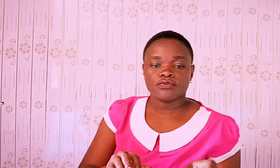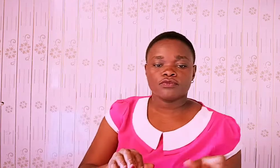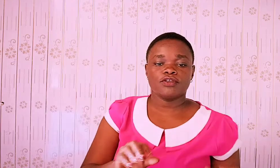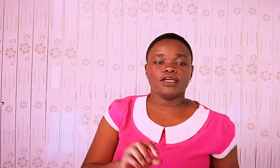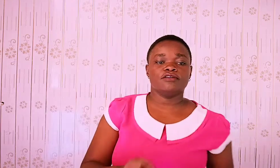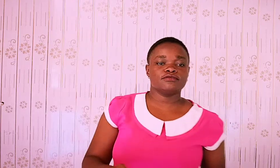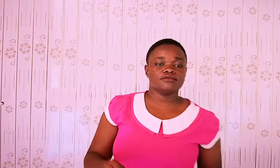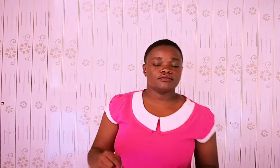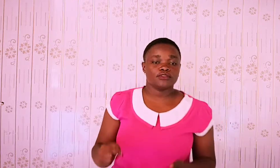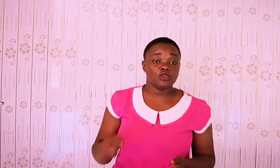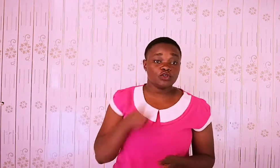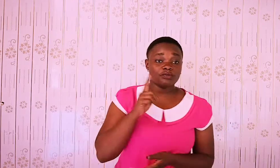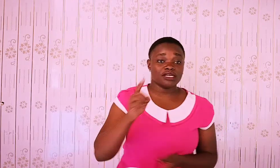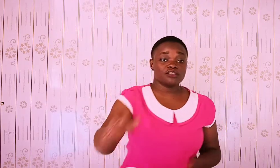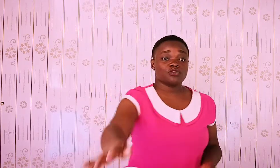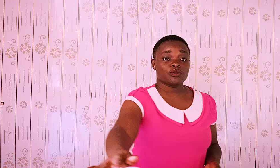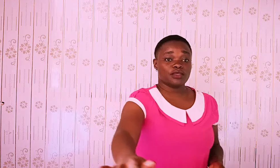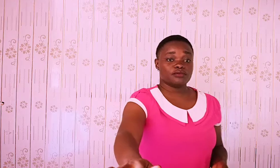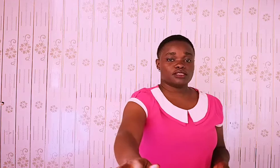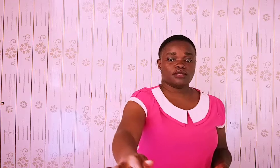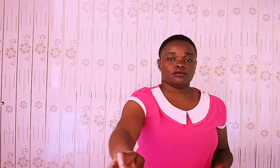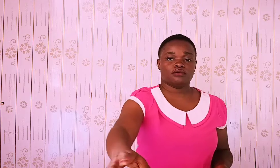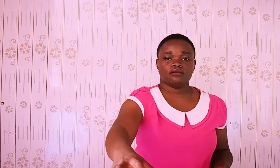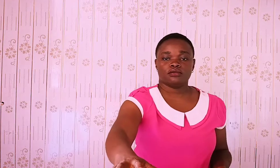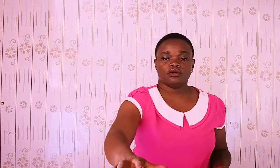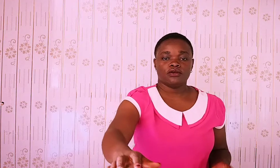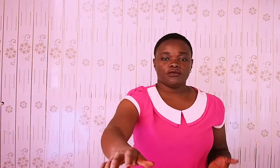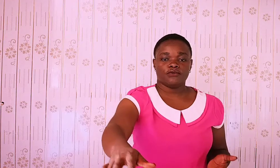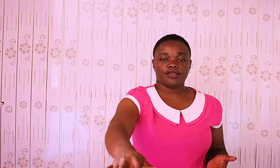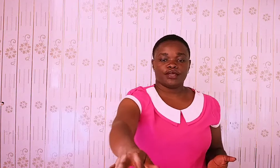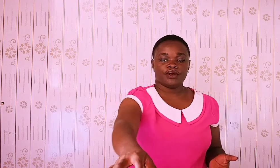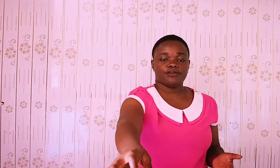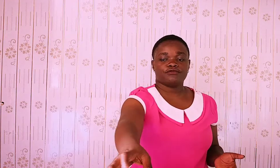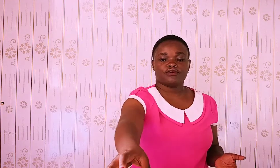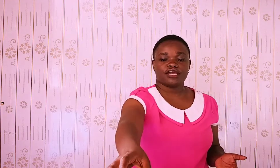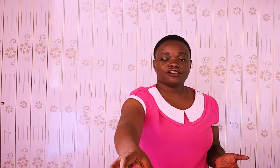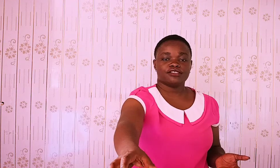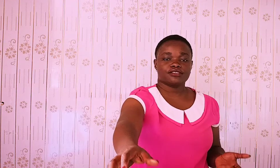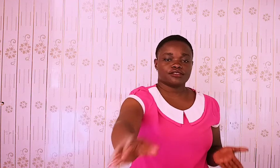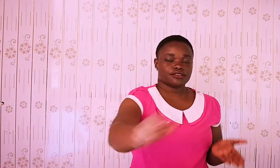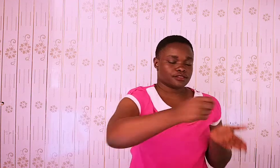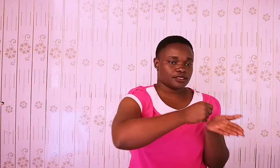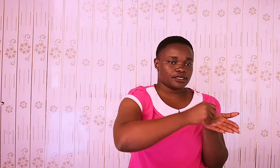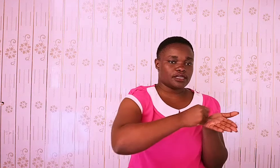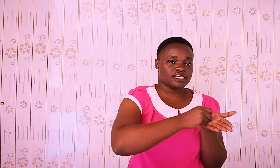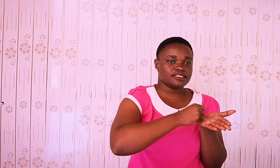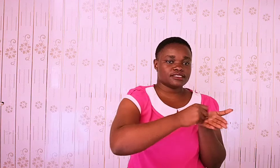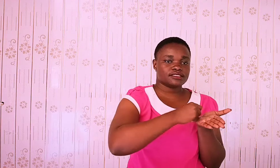We have, you do practice with them, no? You have right.